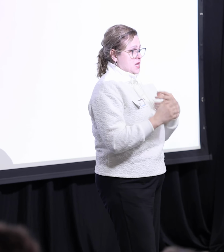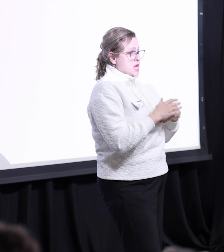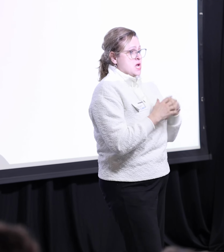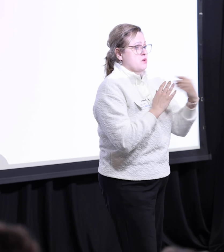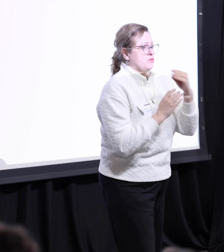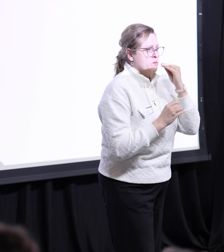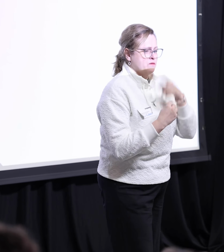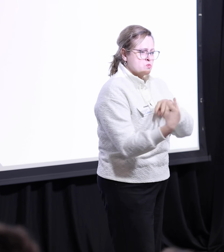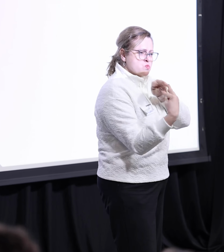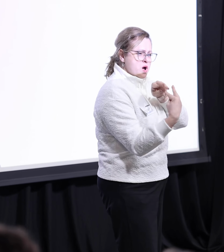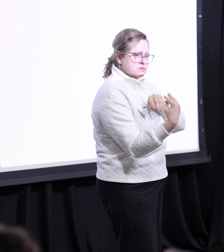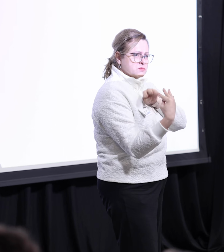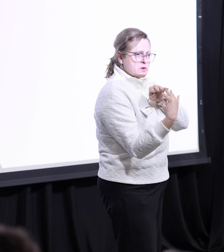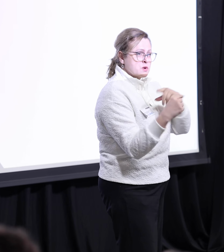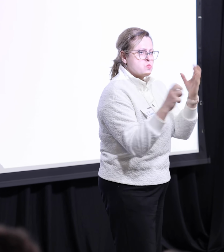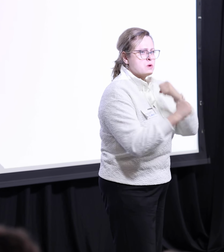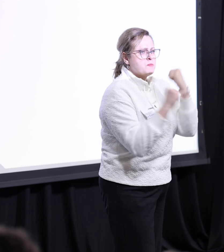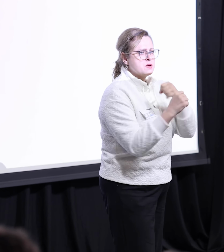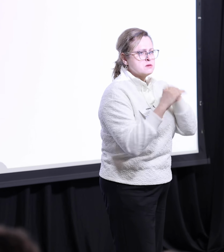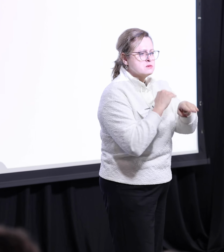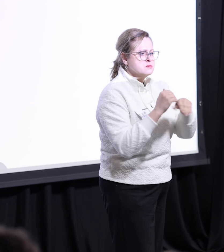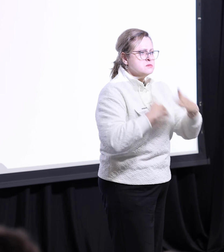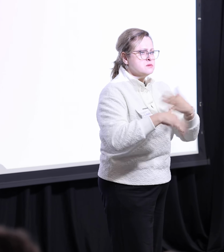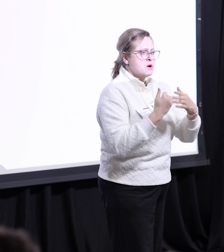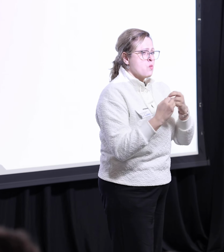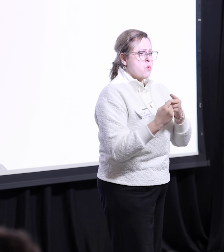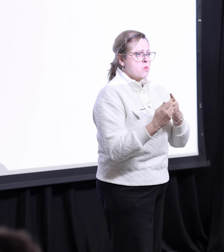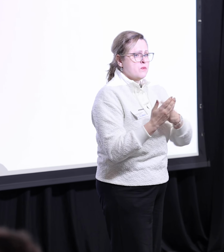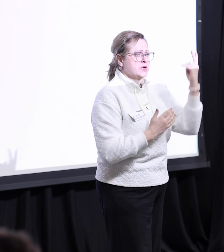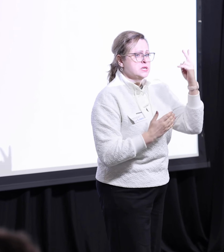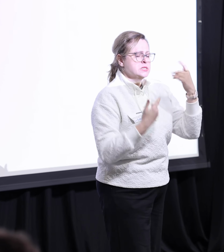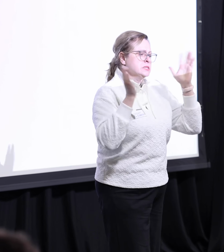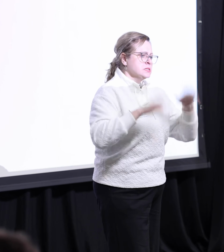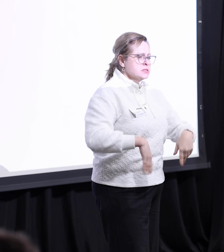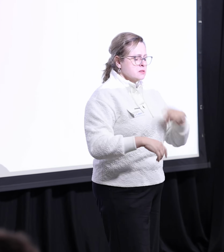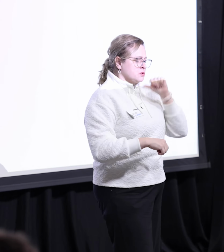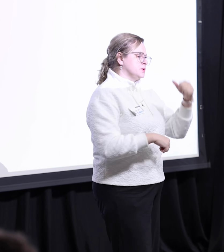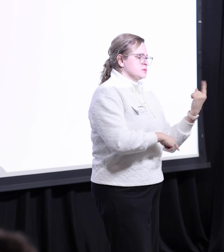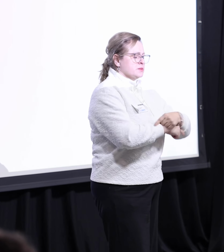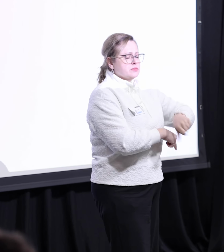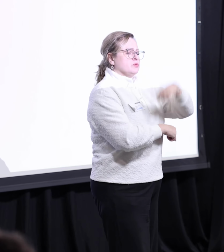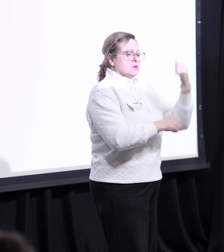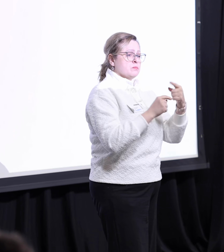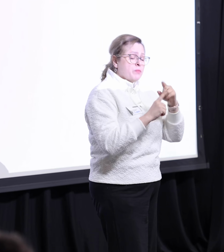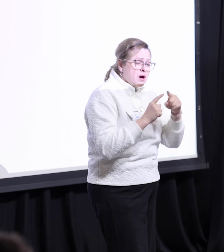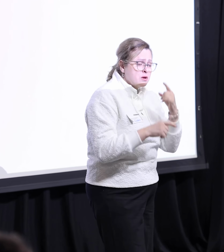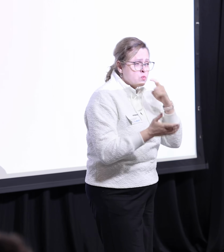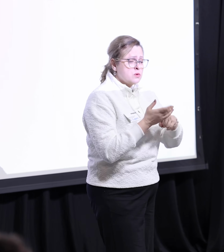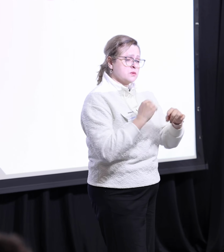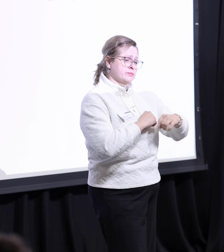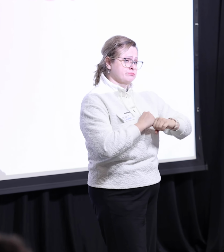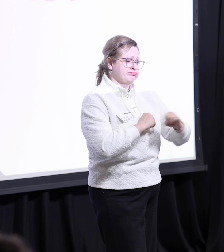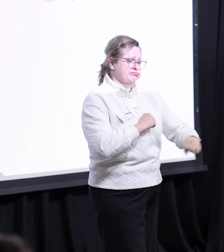many backups as a deaf person. Going out and trying to access communication on a day-to-day